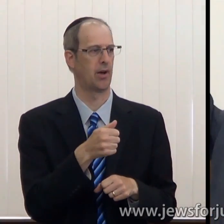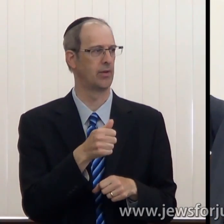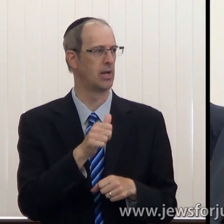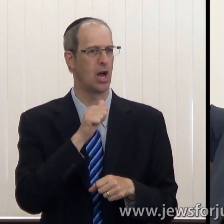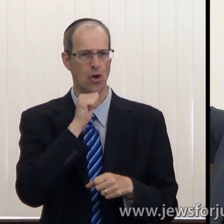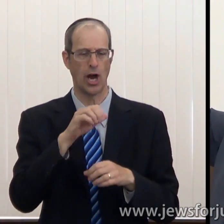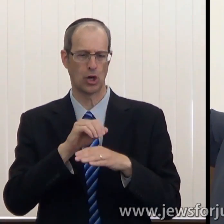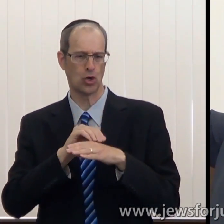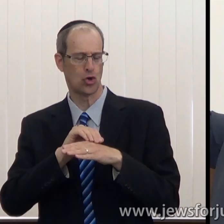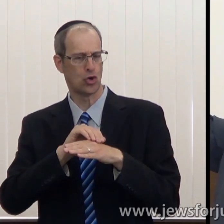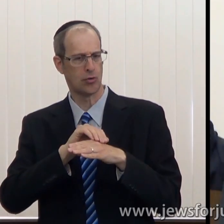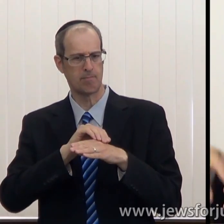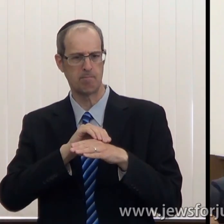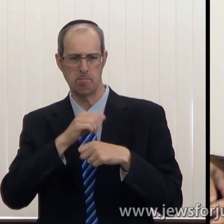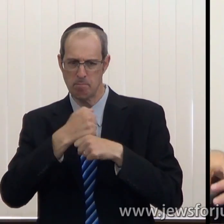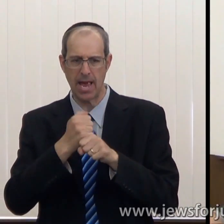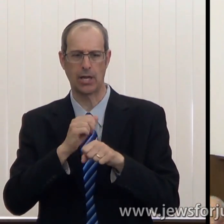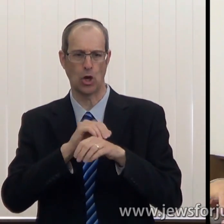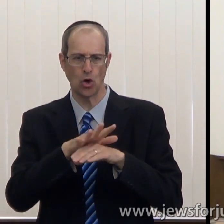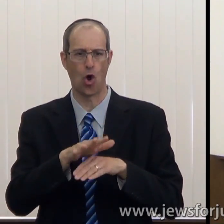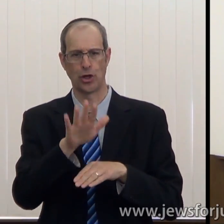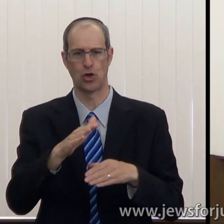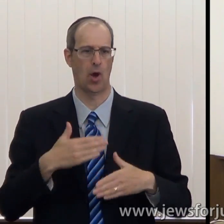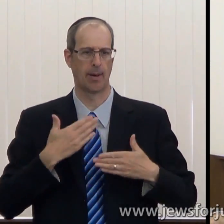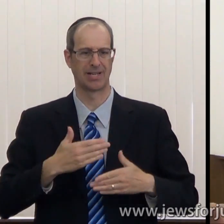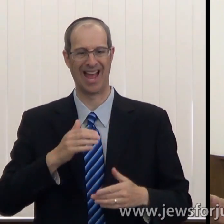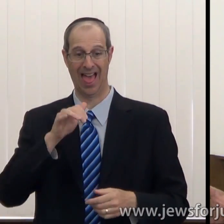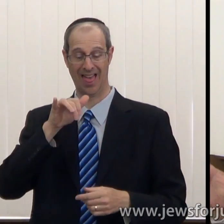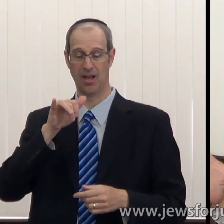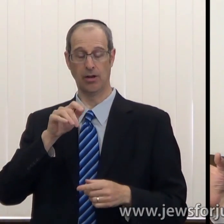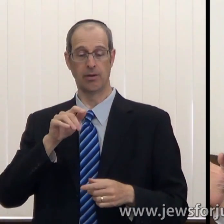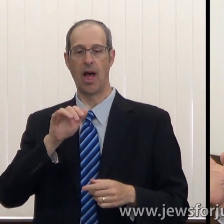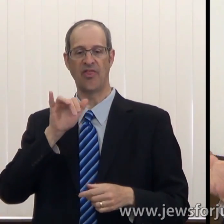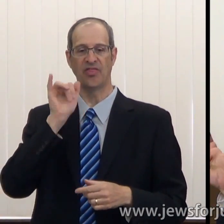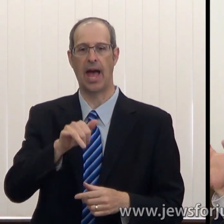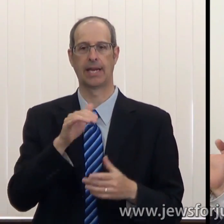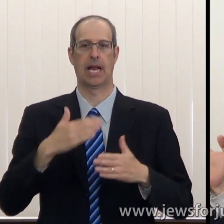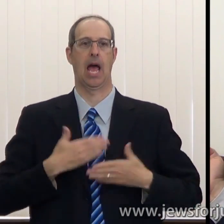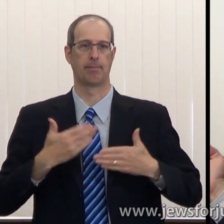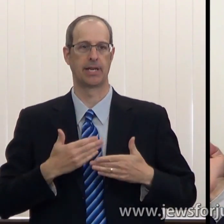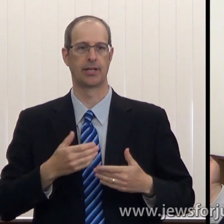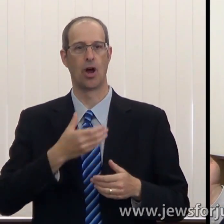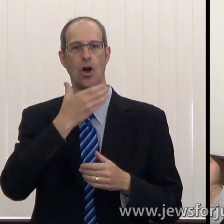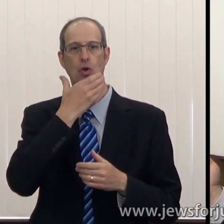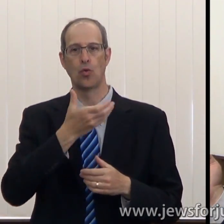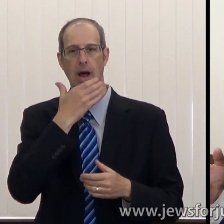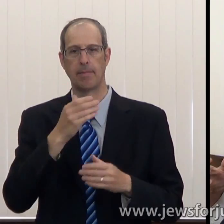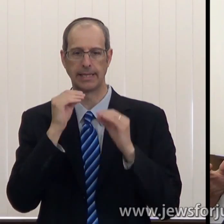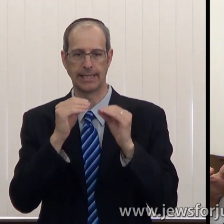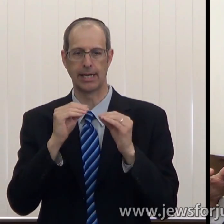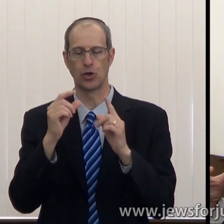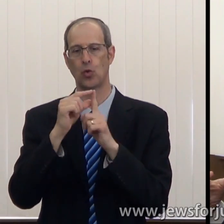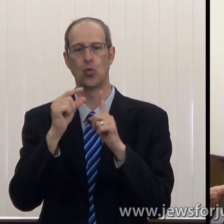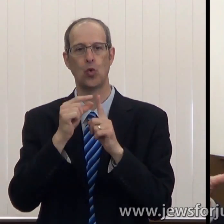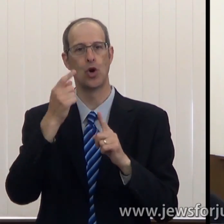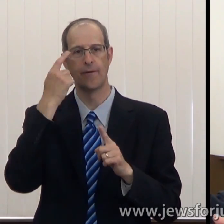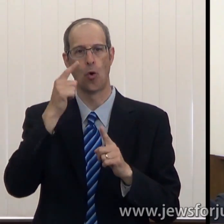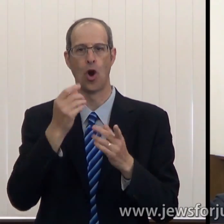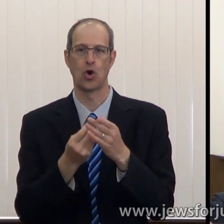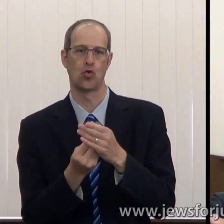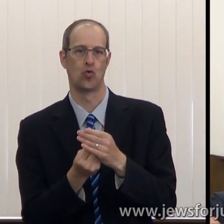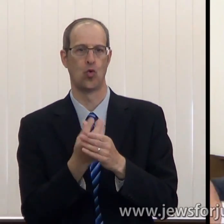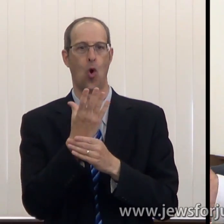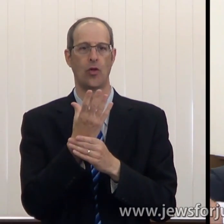doesn't cause you to be happy. That is happiness. The rabbis teach there's a word in Hebrew for